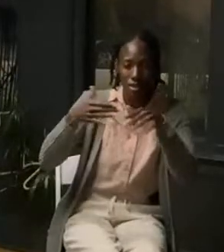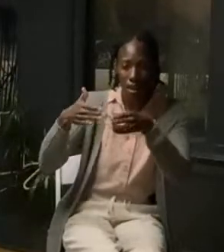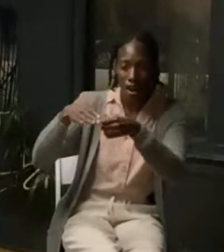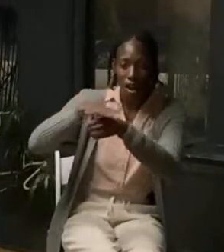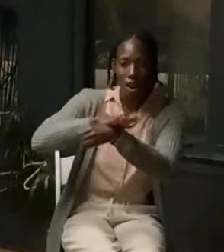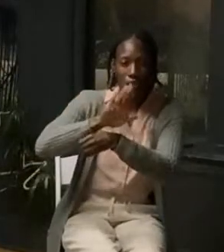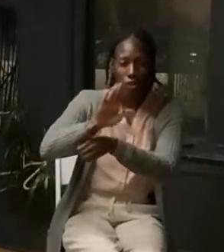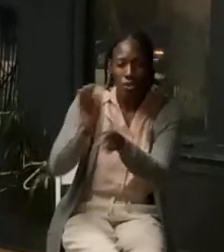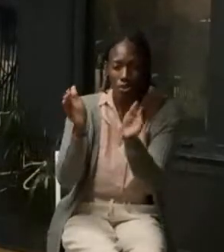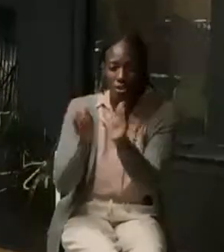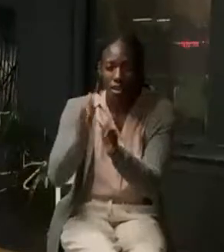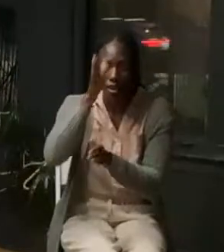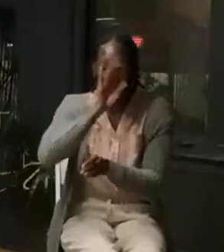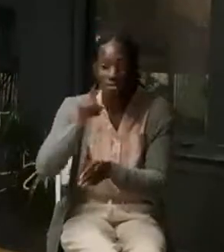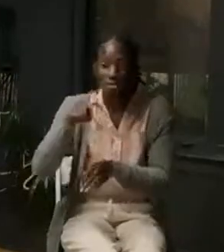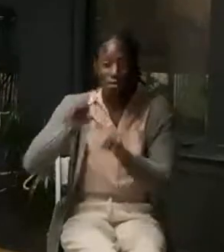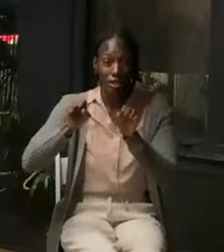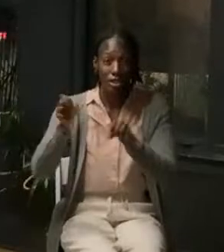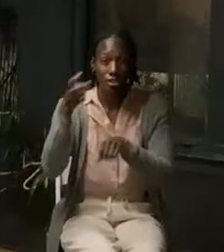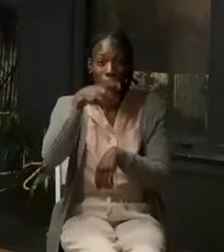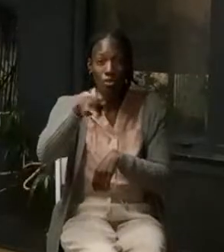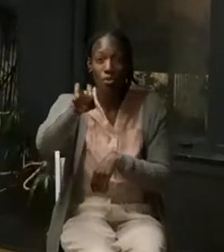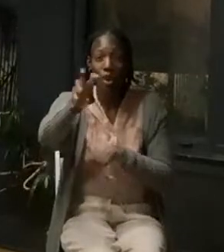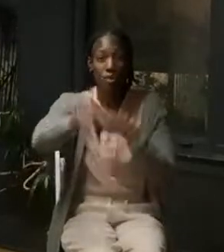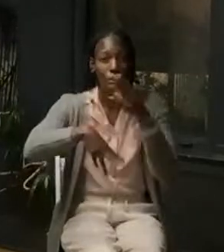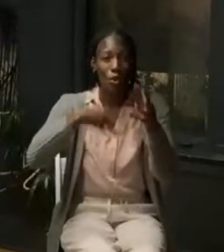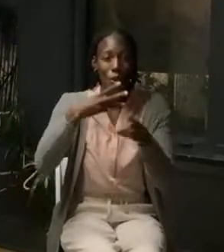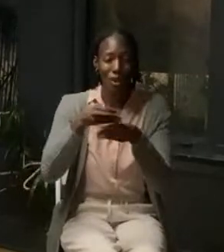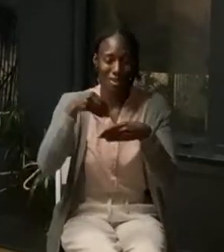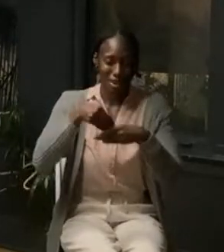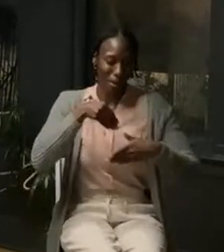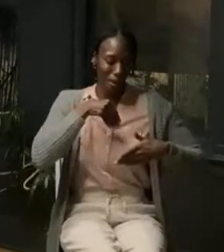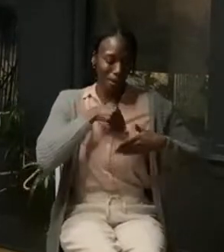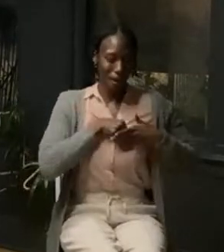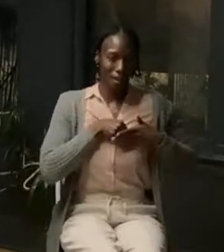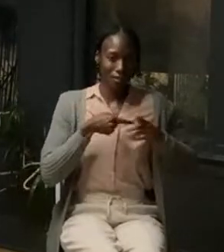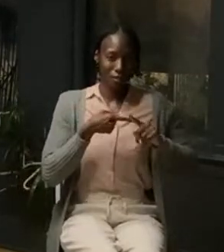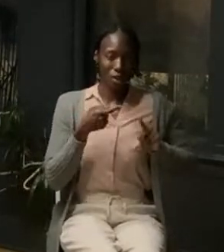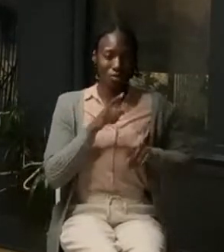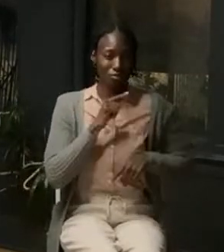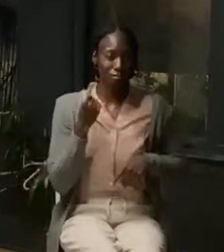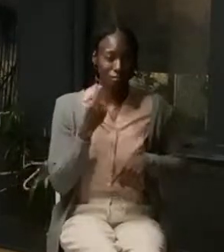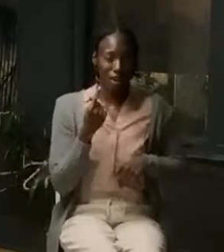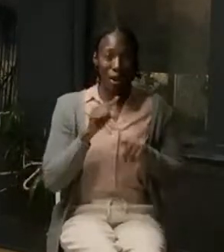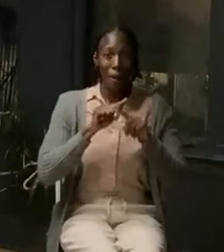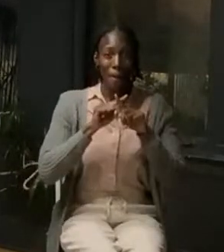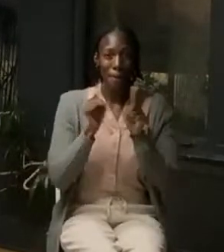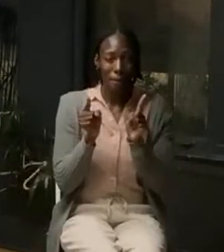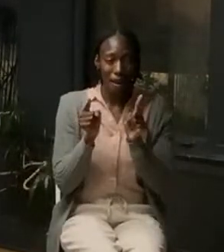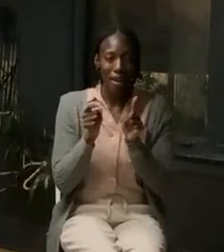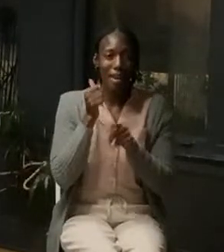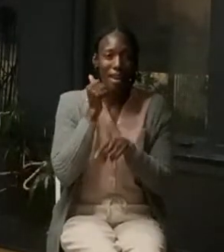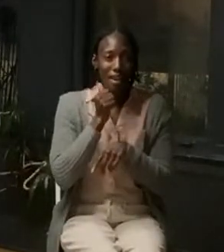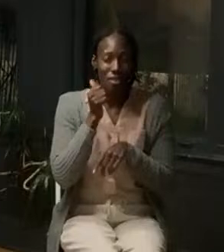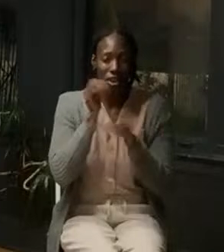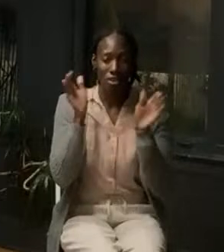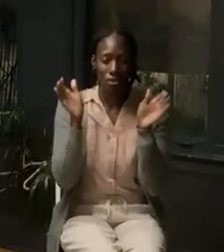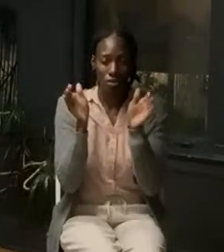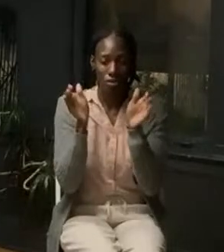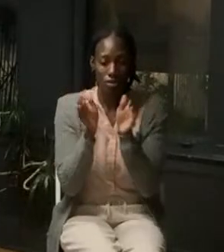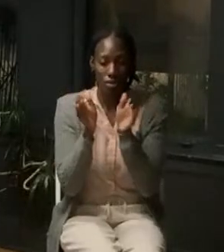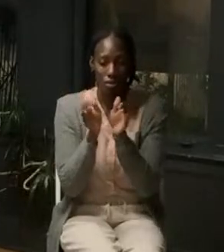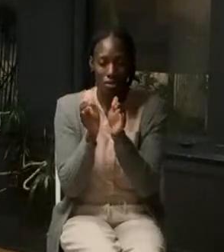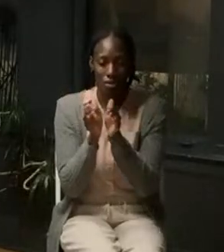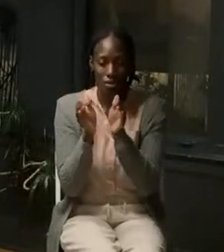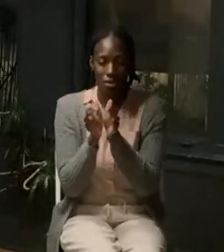may travel the world in the pocket of a rabbi. But hungrier each day, she shrinks to infinite density